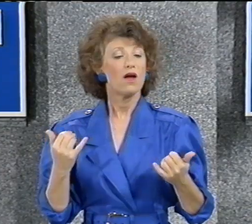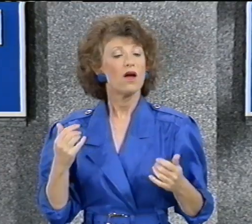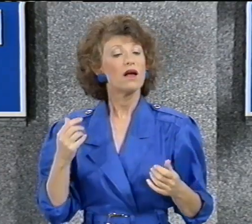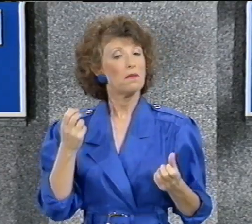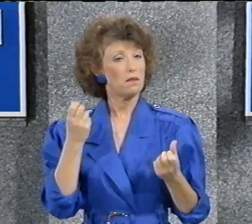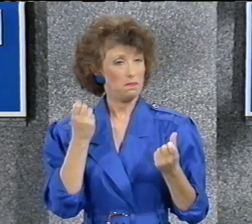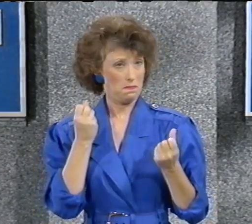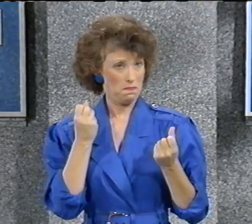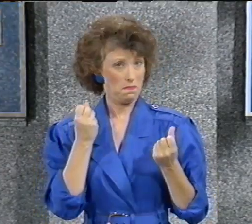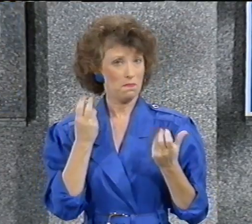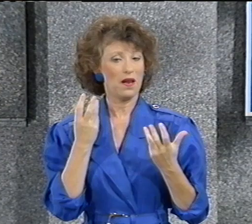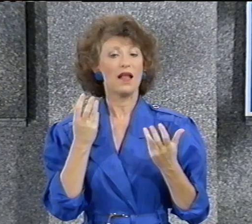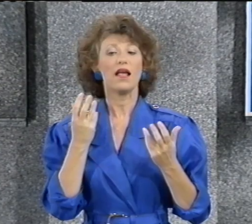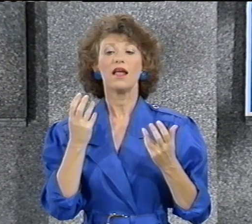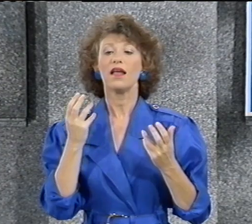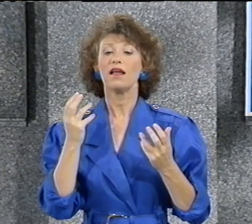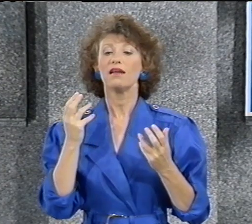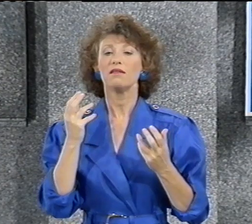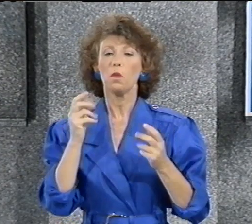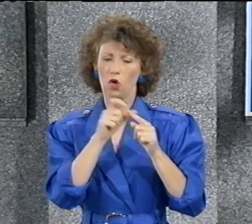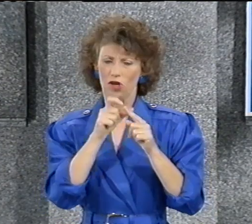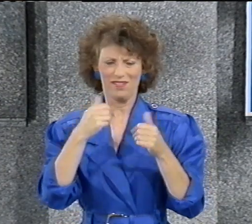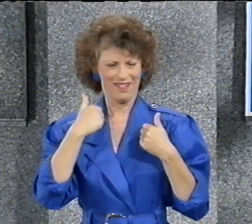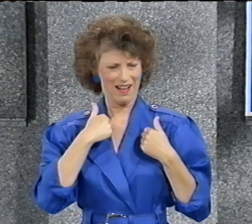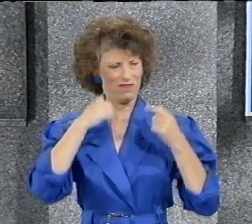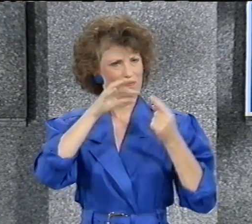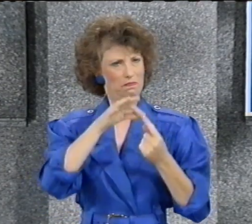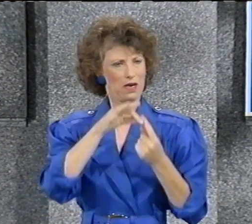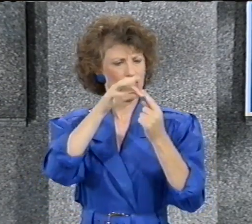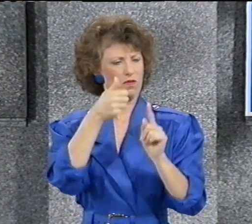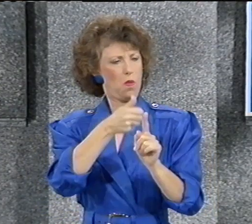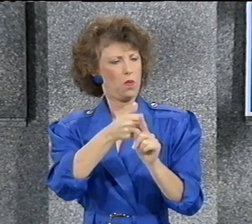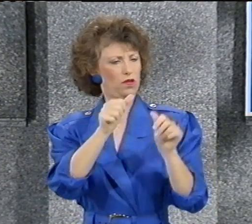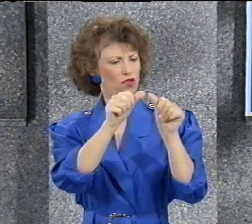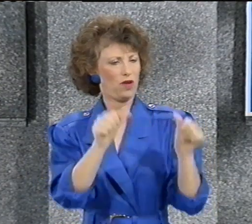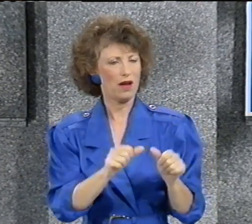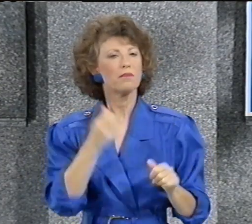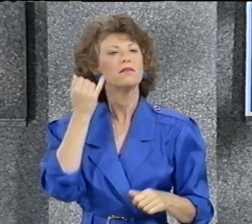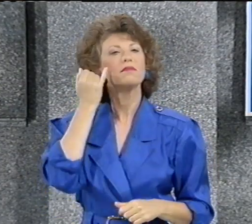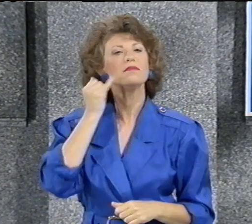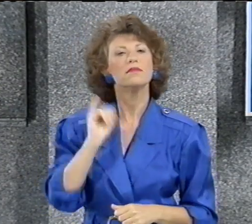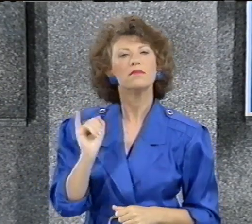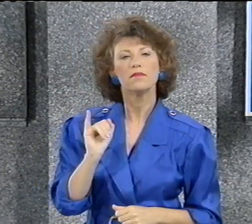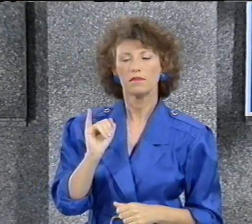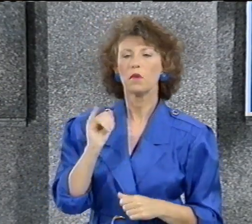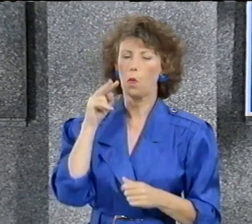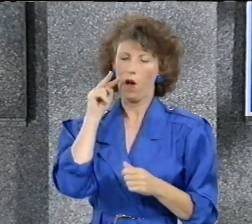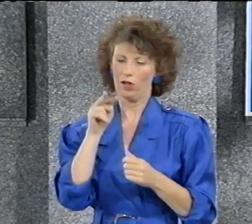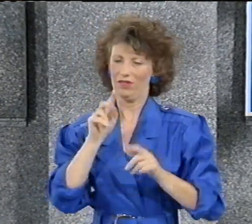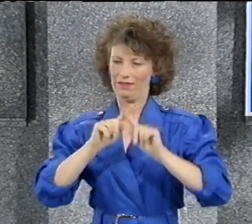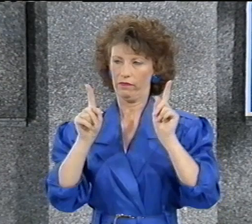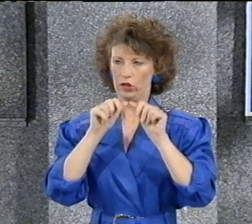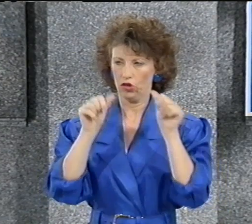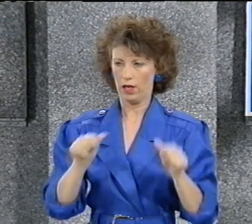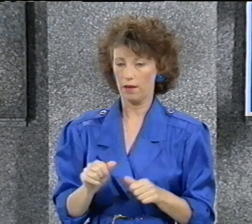I believe many fingerspelled words have very unique shapes. We have to train our eyes to see